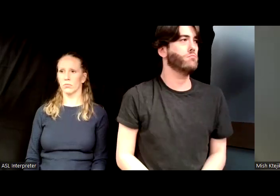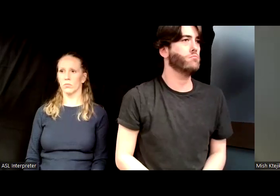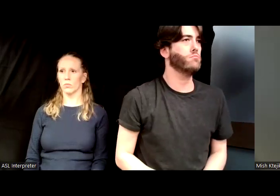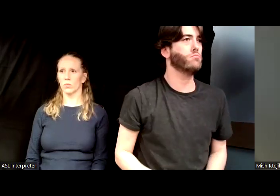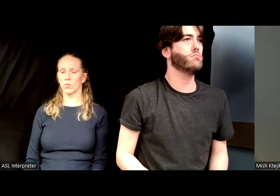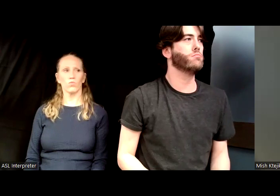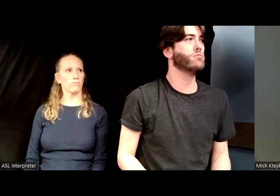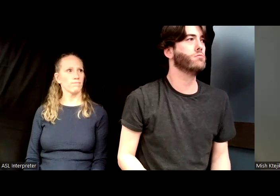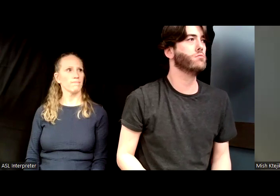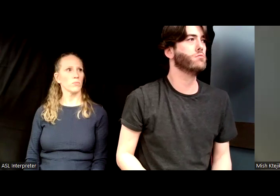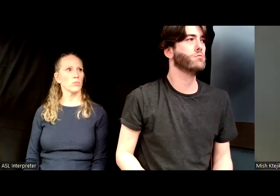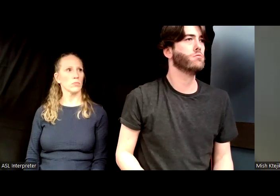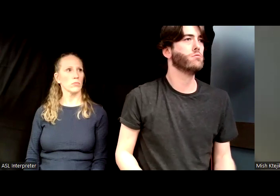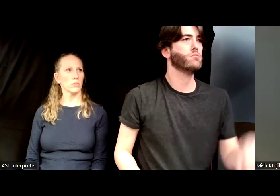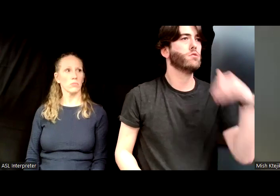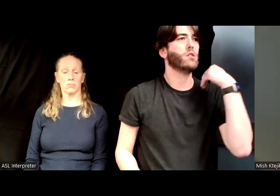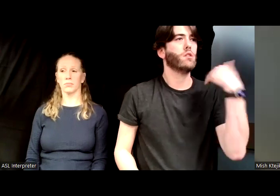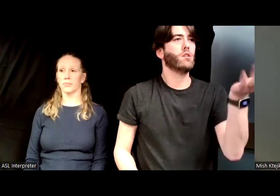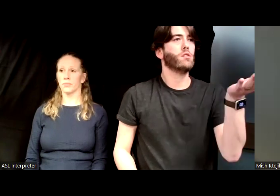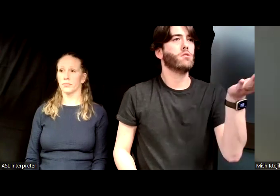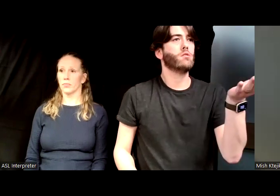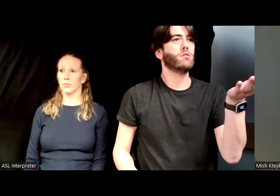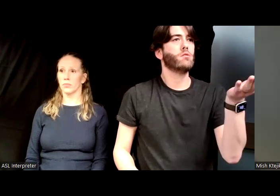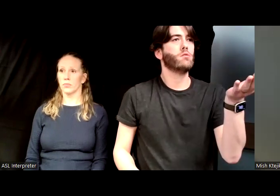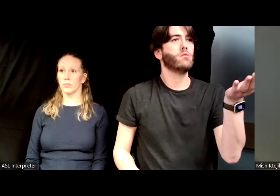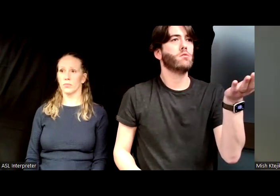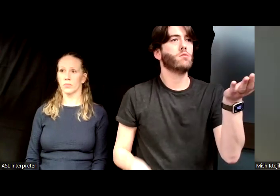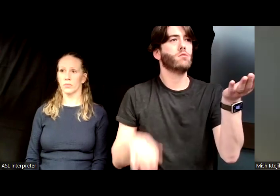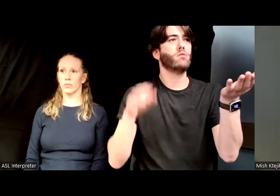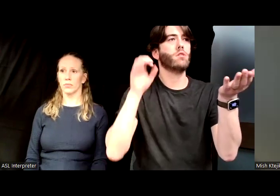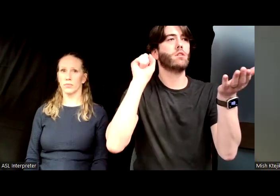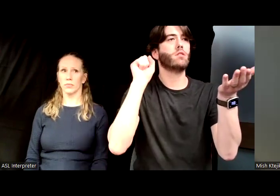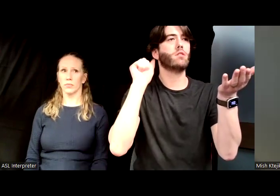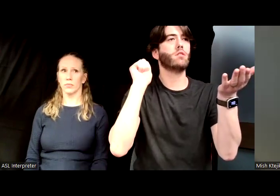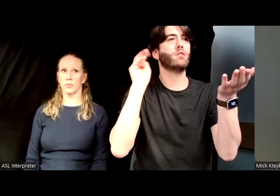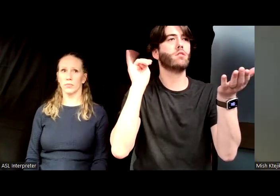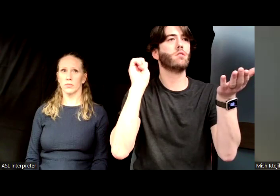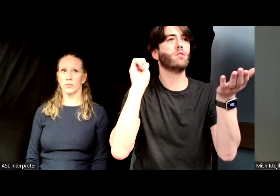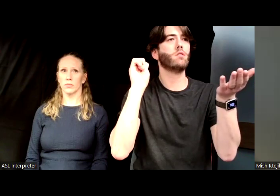reduce, it would give us less work to do. You list that.